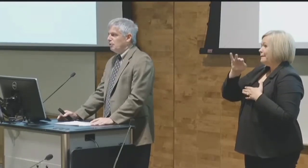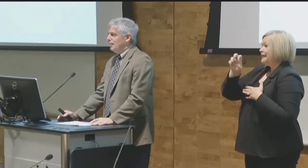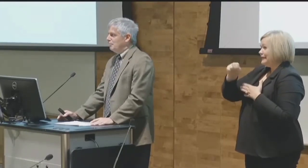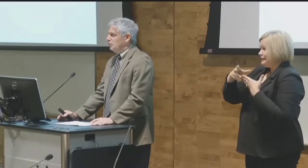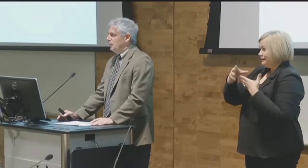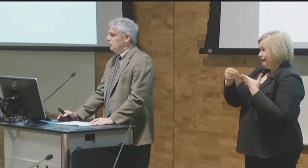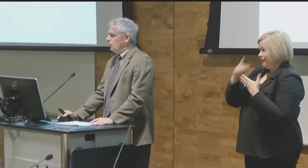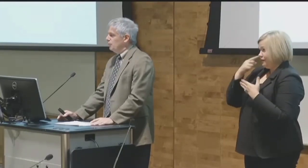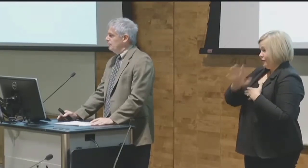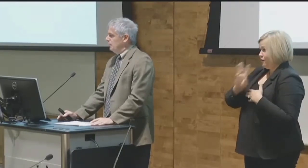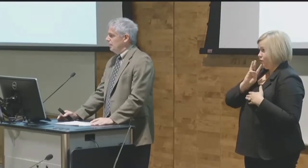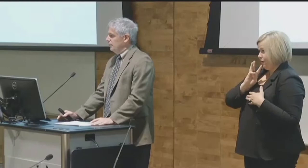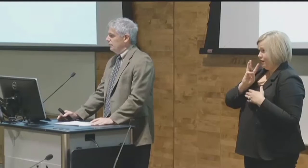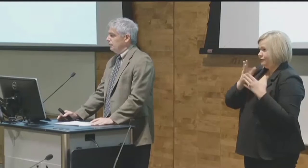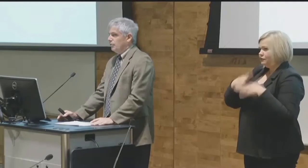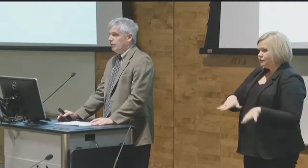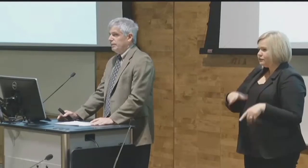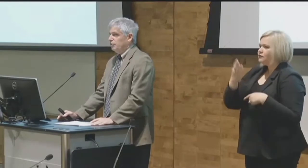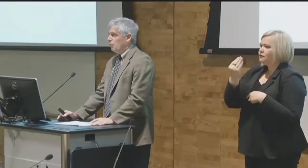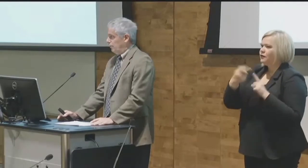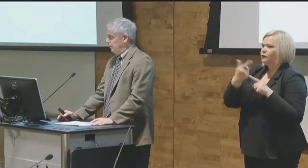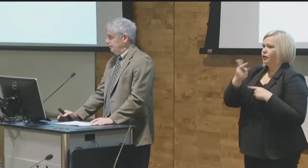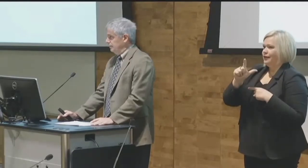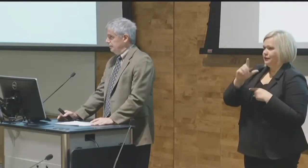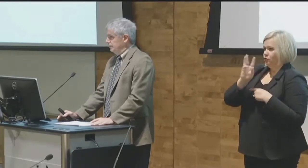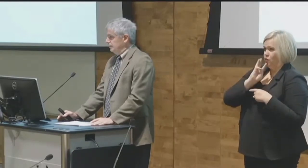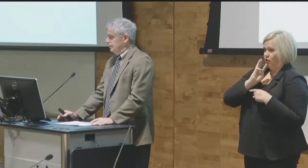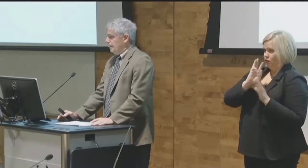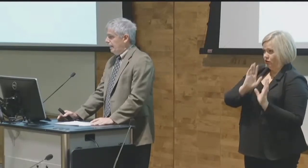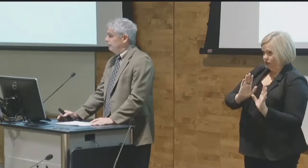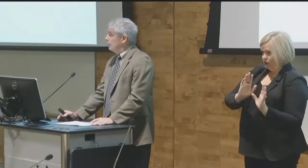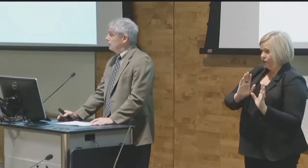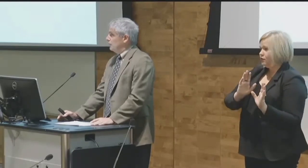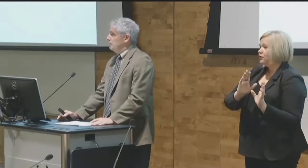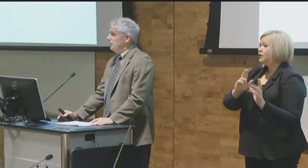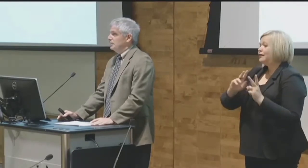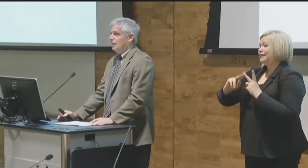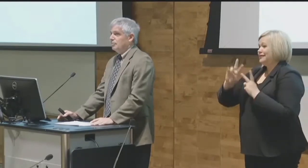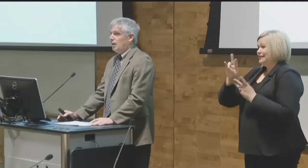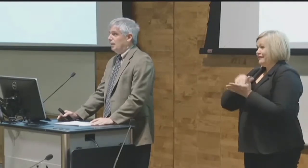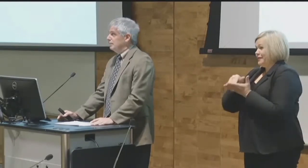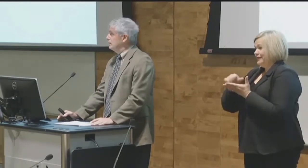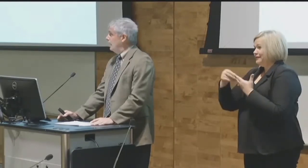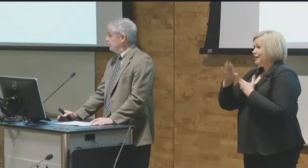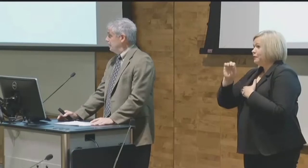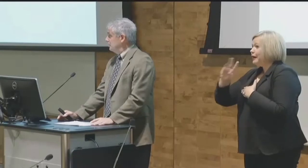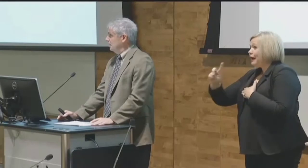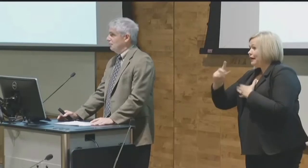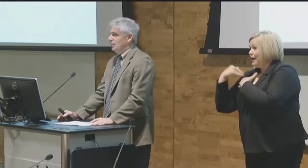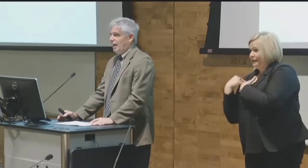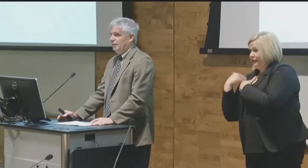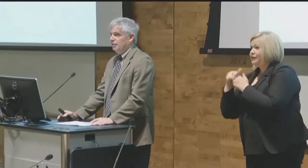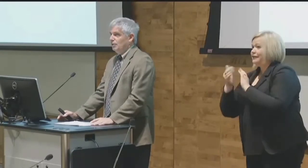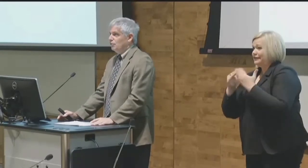That's broken down between $14 million from Great Lakes Water, and there's a $7 million bond obligation